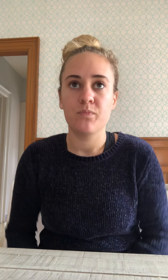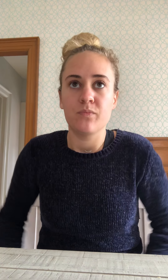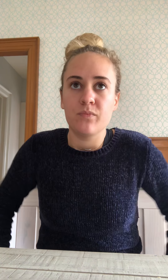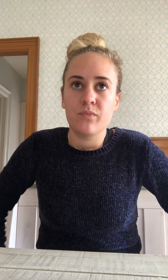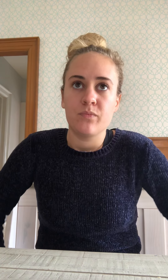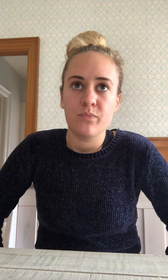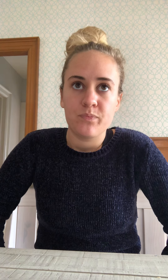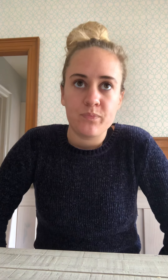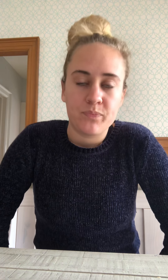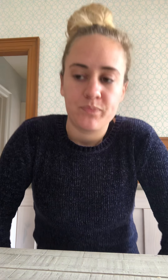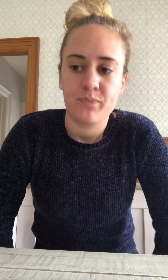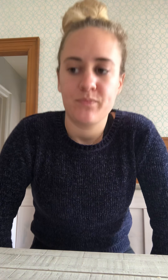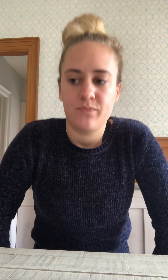So if the flange fits on the